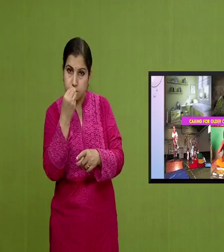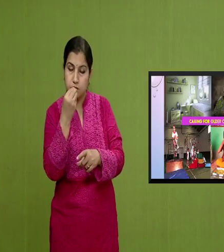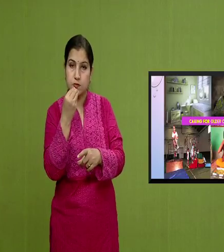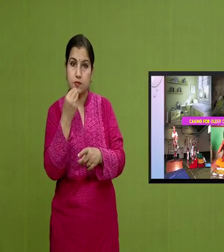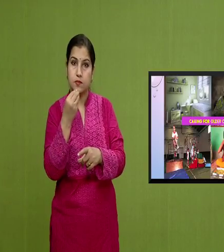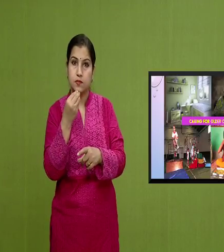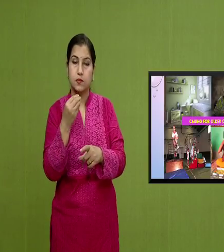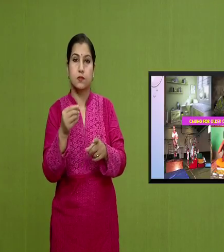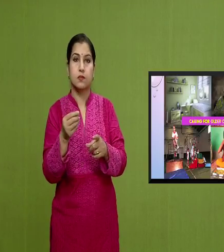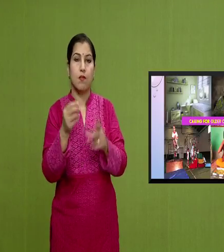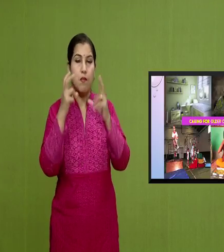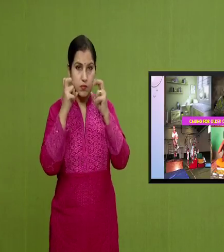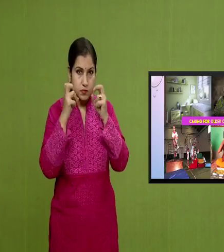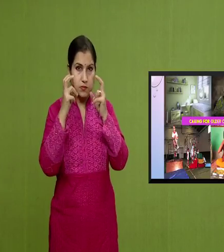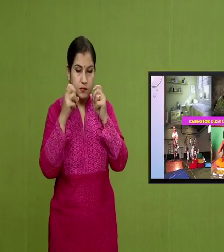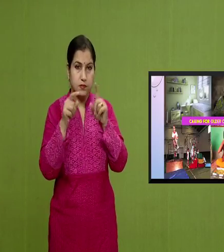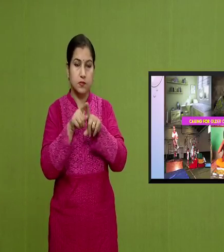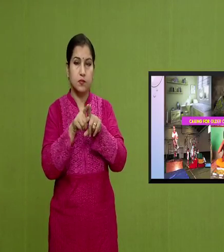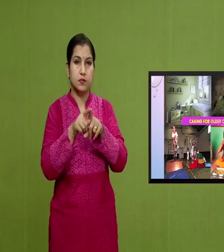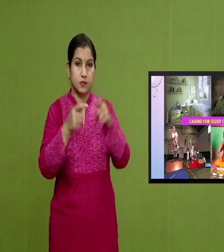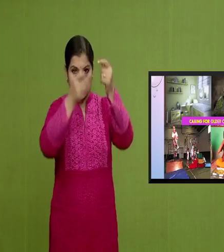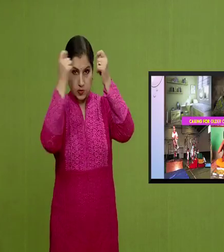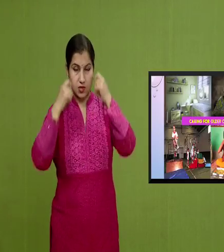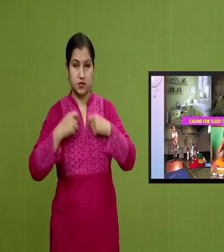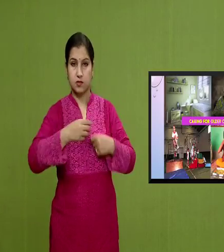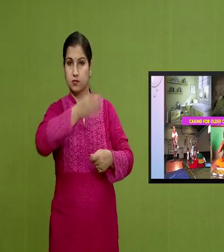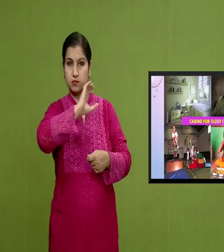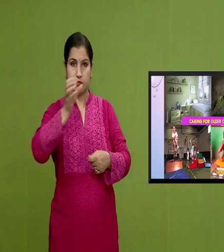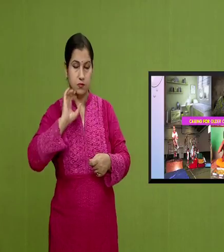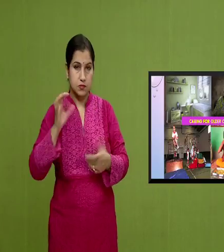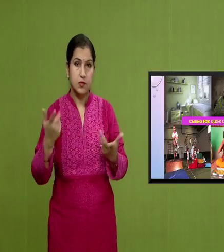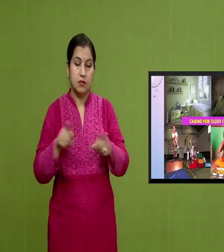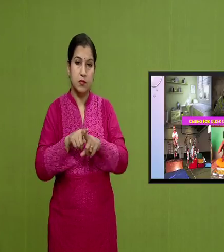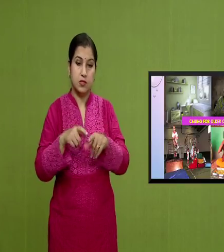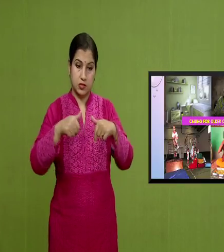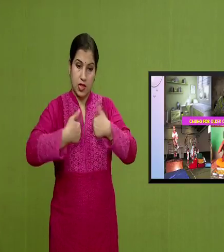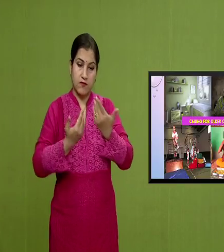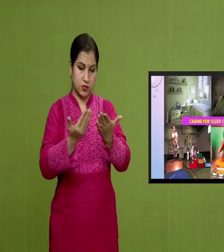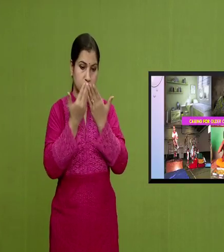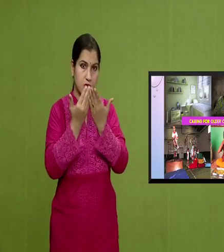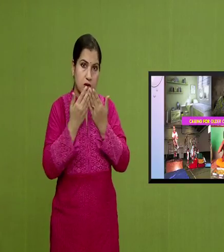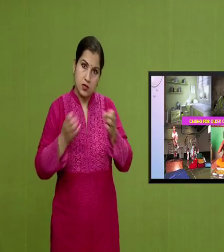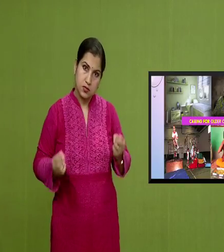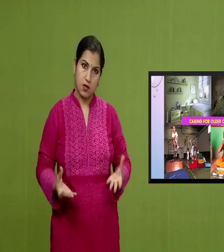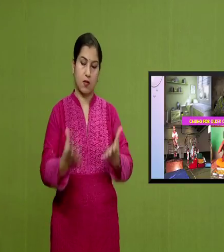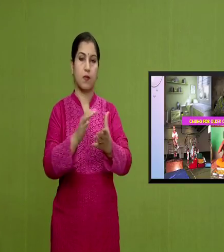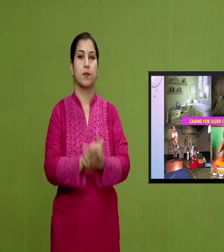bathing, and dressing, and studying by themselves.